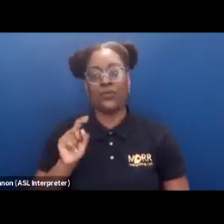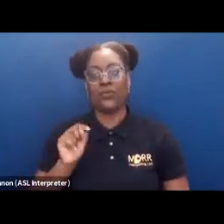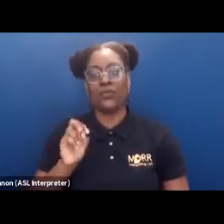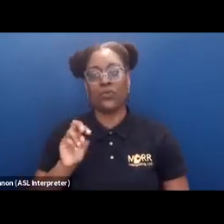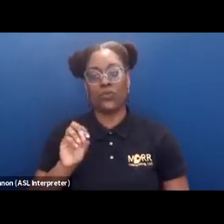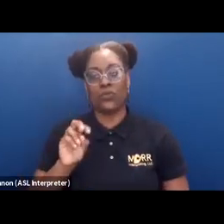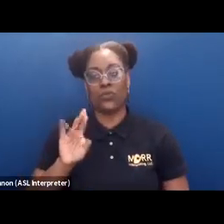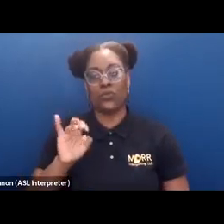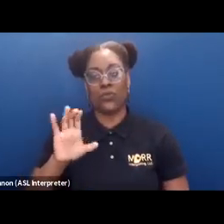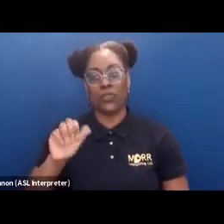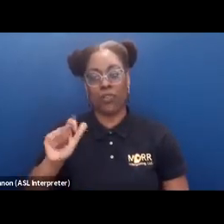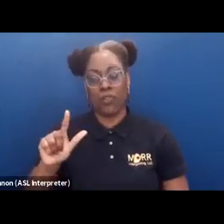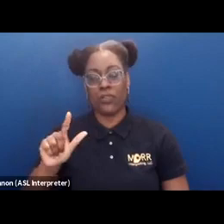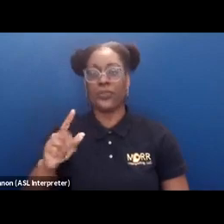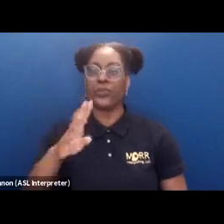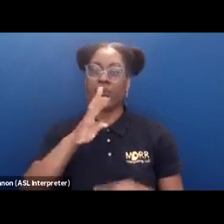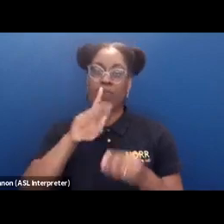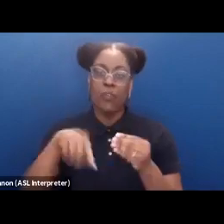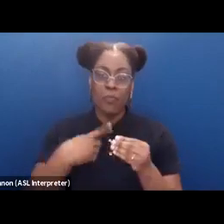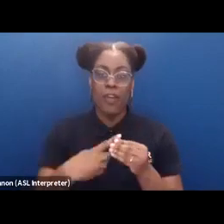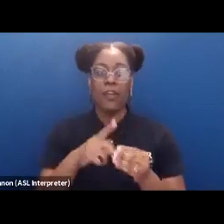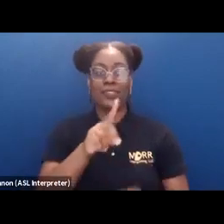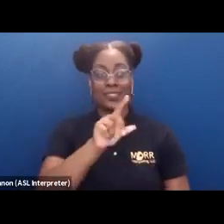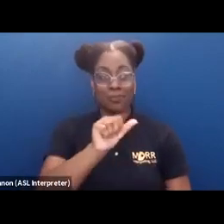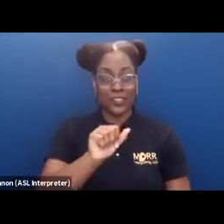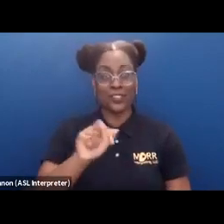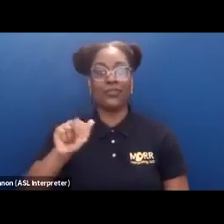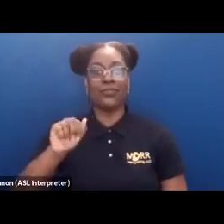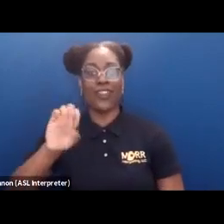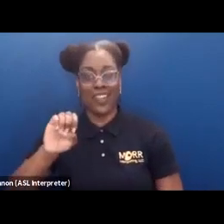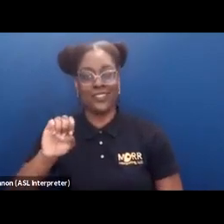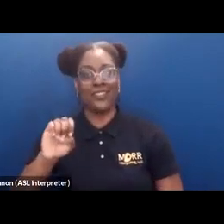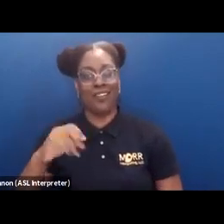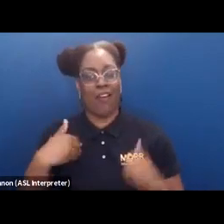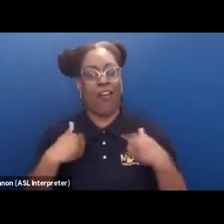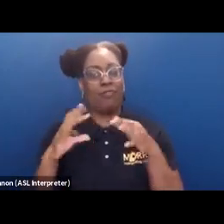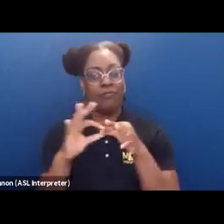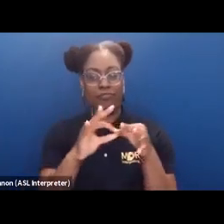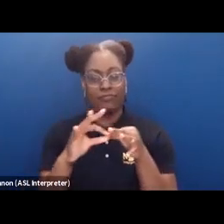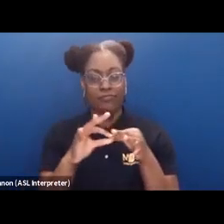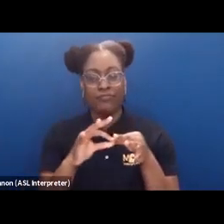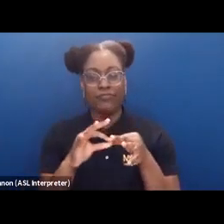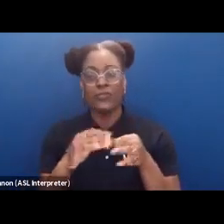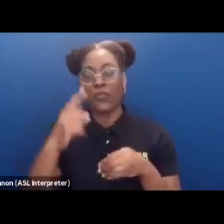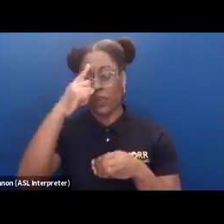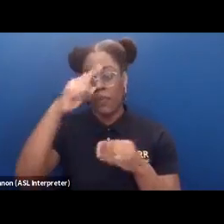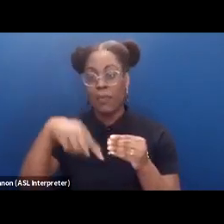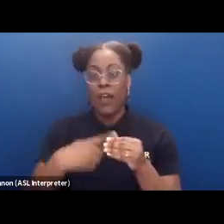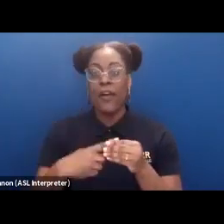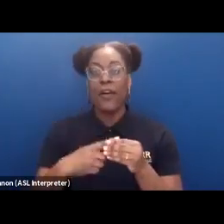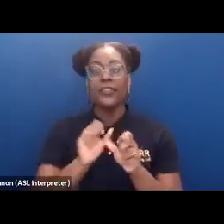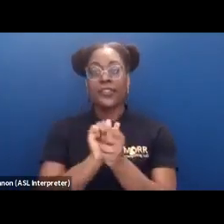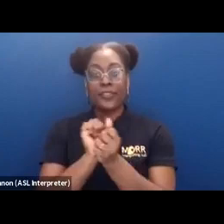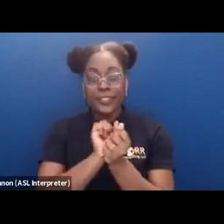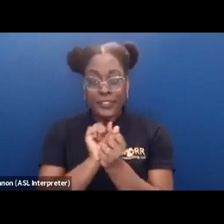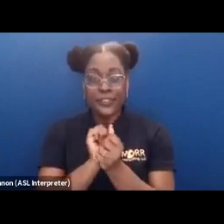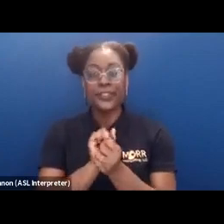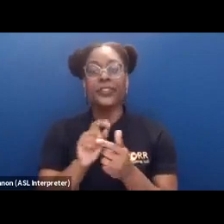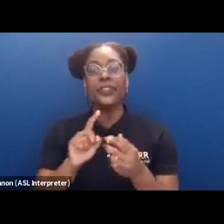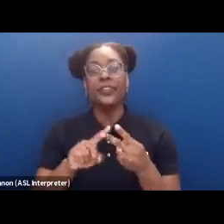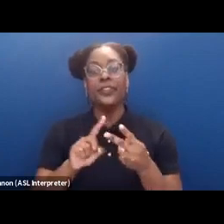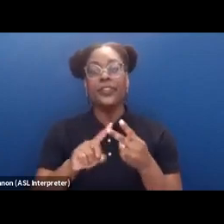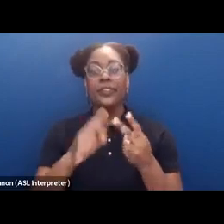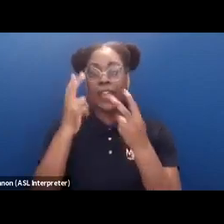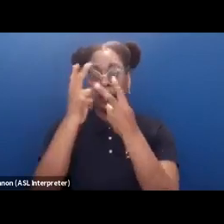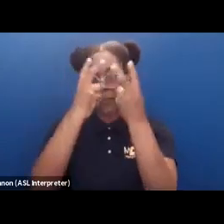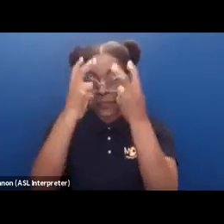and race. In fact, the actual processes of slavery, colonialism, and even now capitalism,